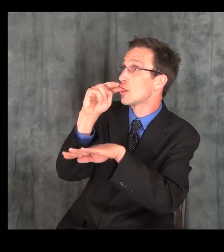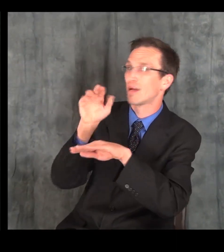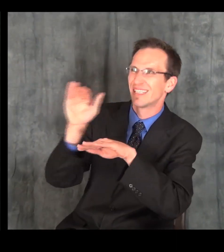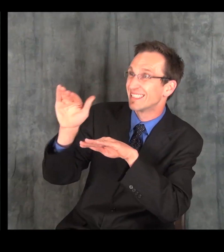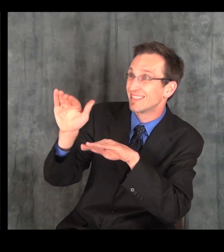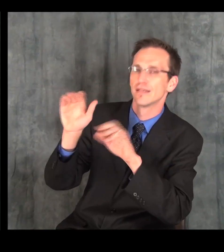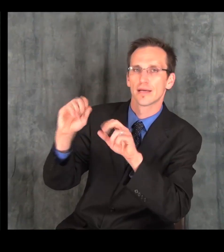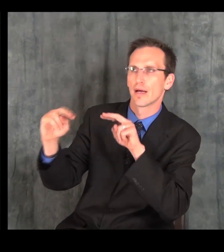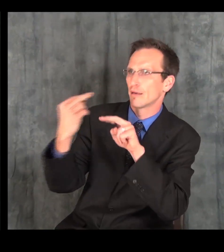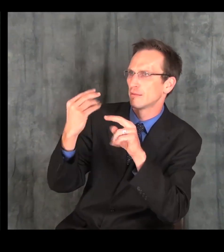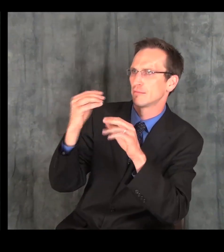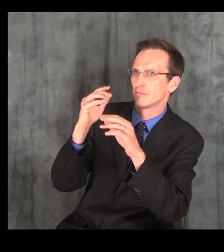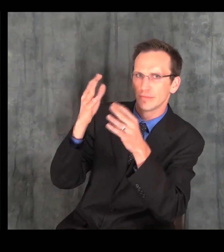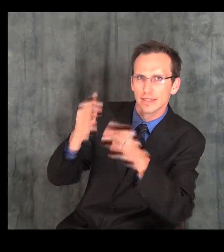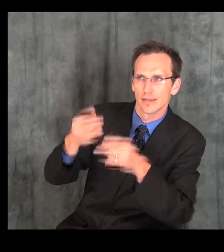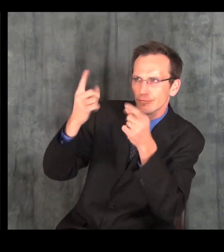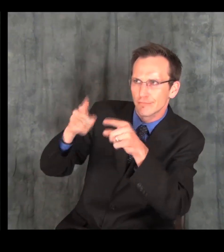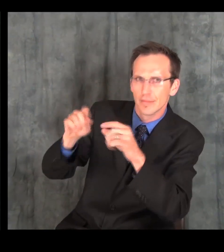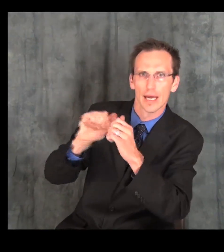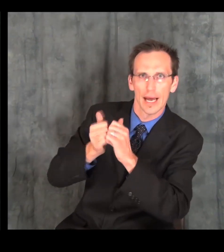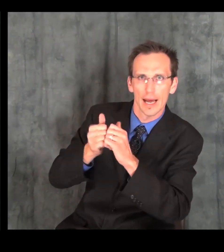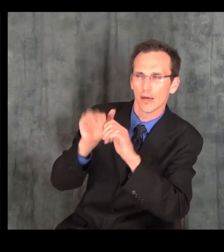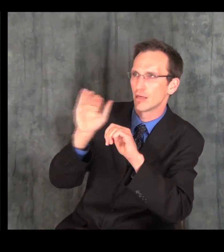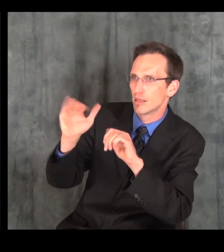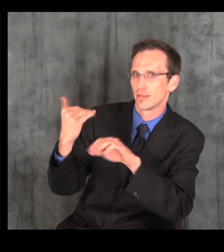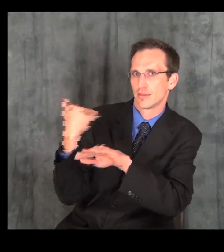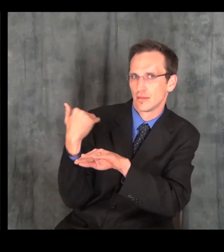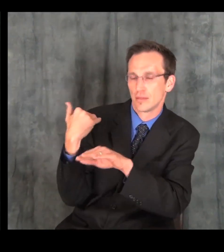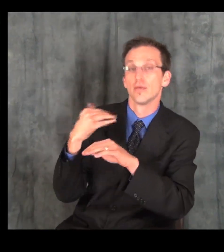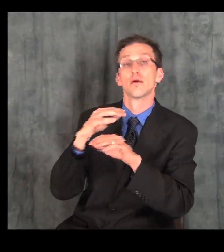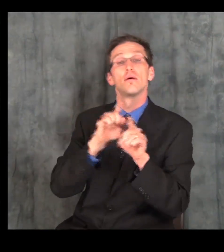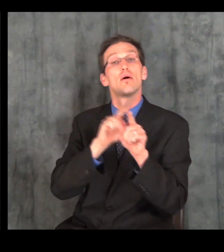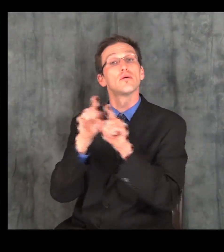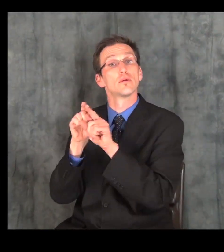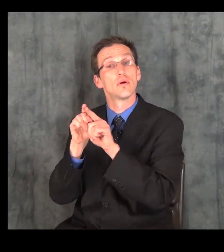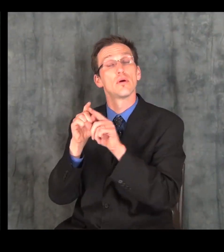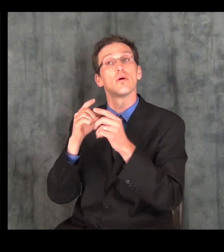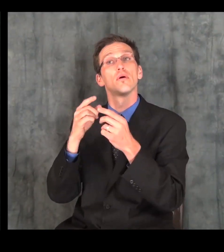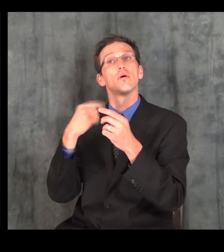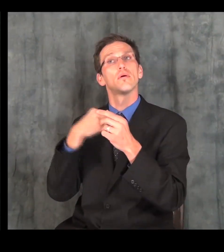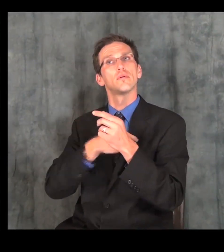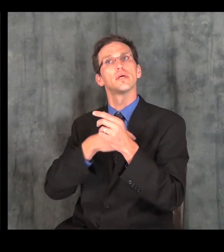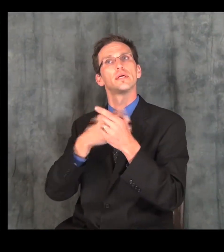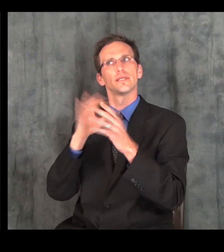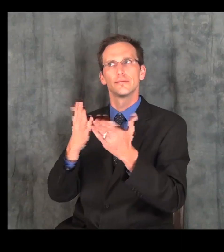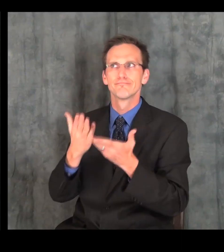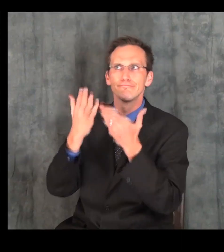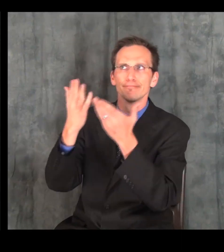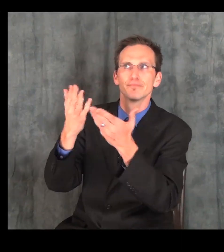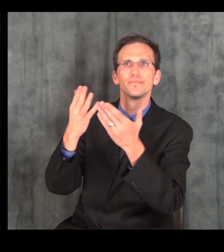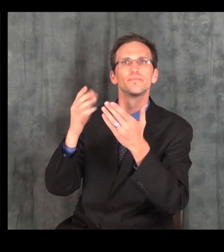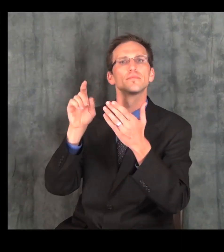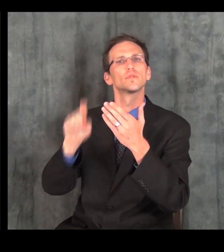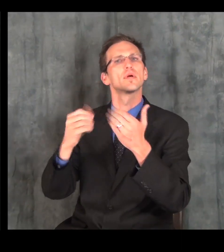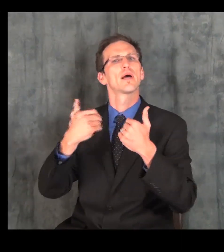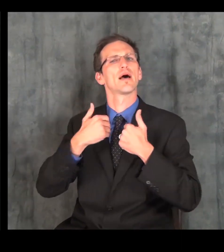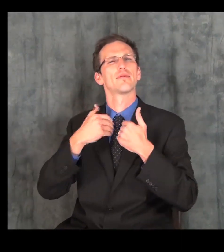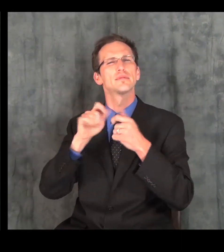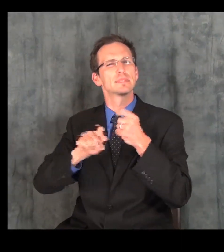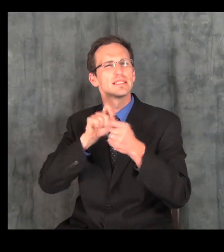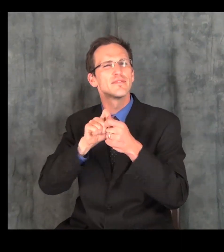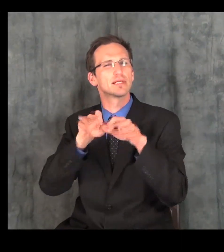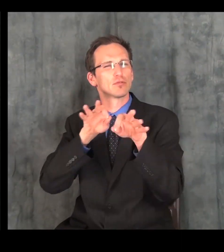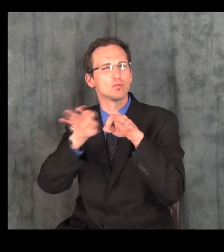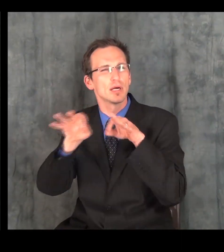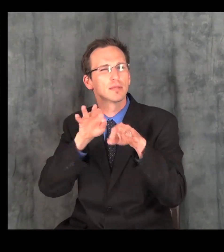that. And we also said that there should be some kind of instruction sheet